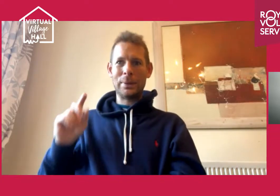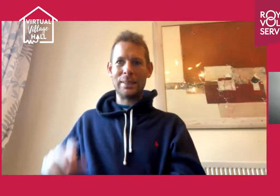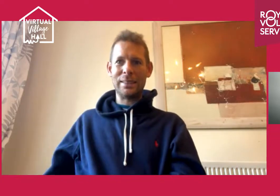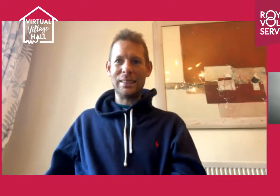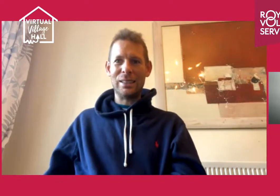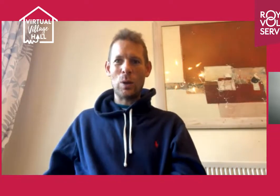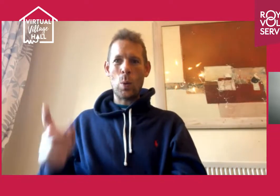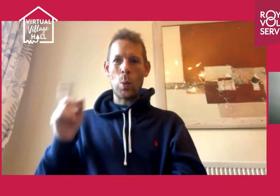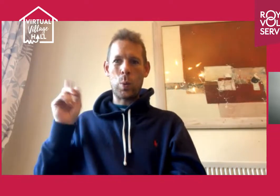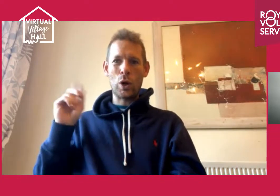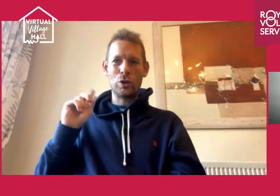Warthog.